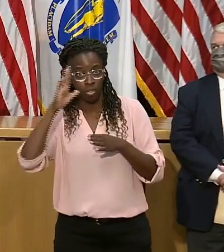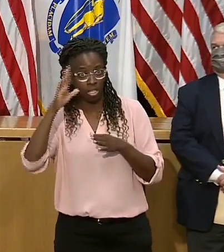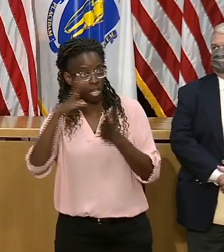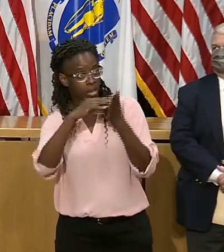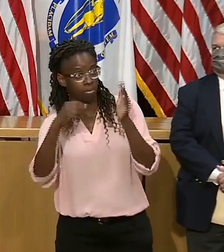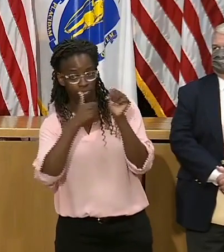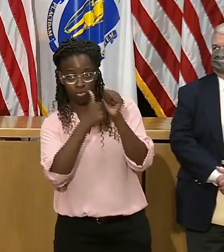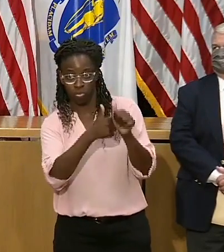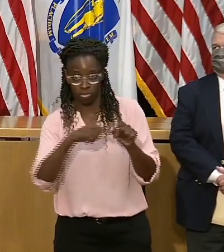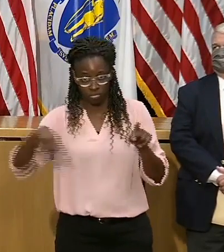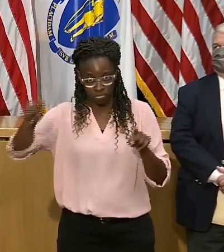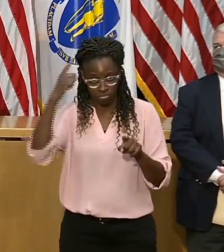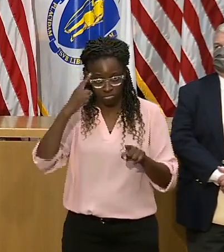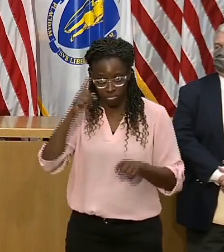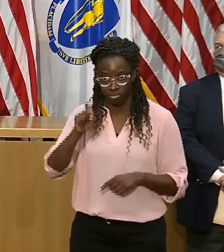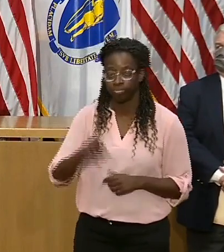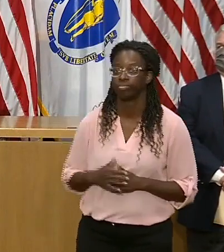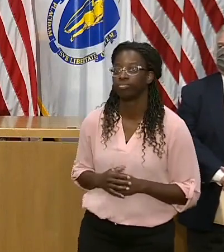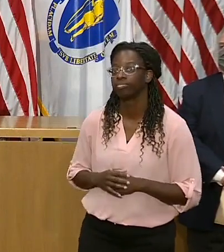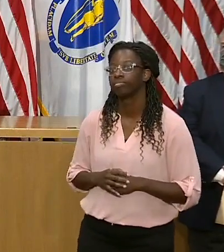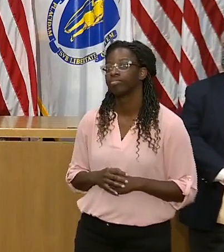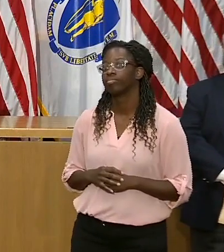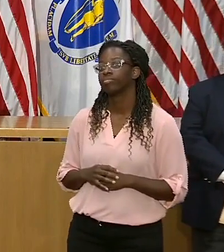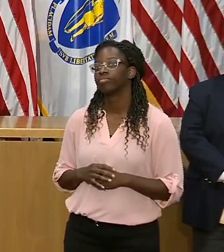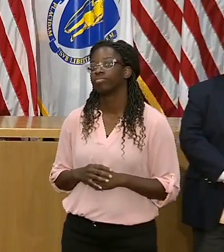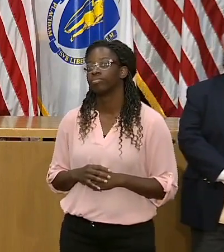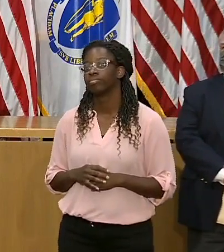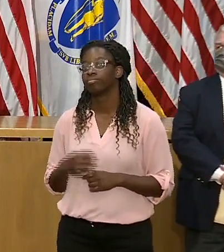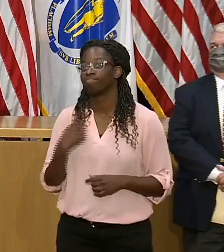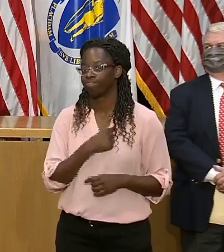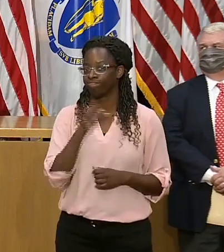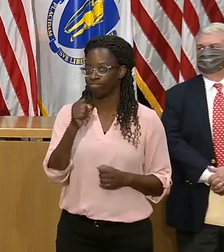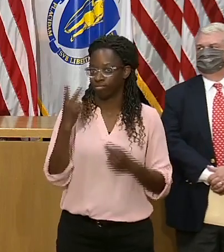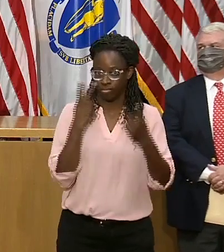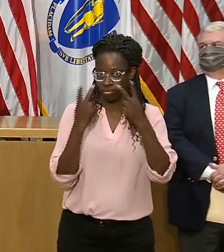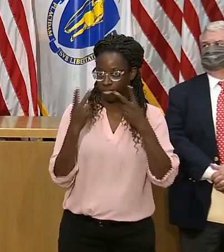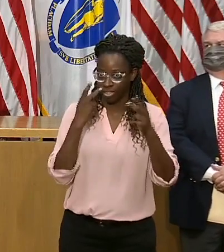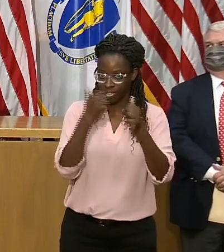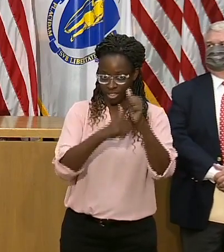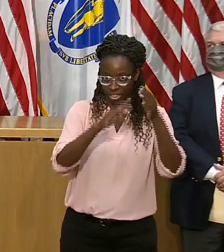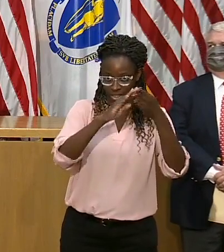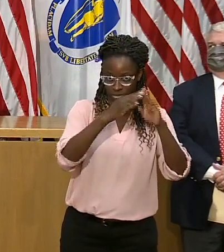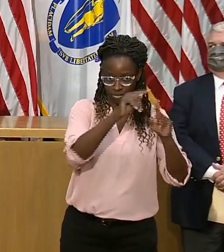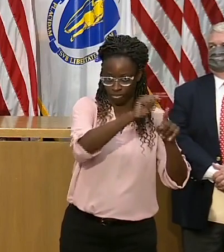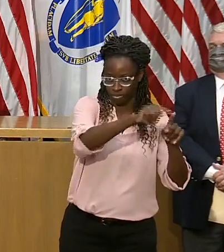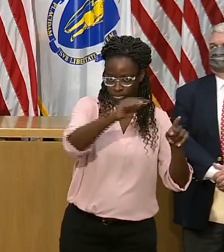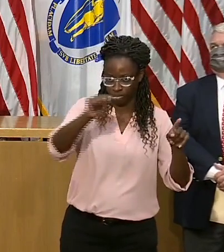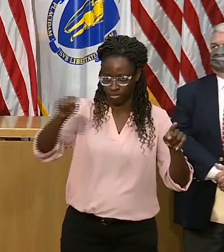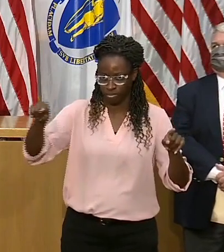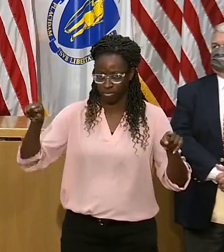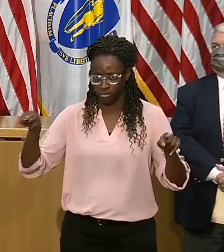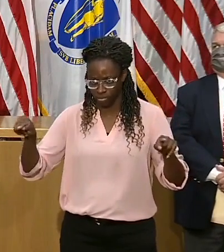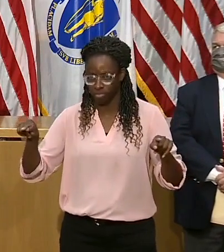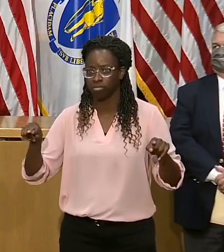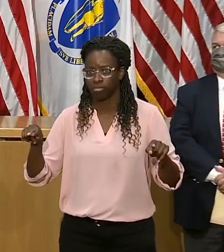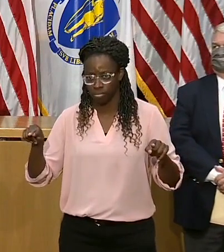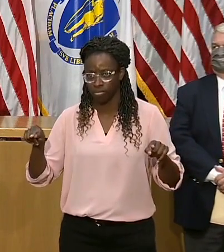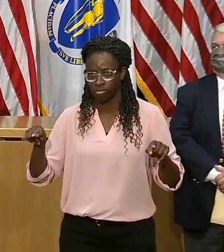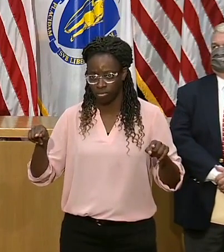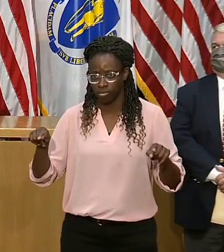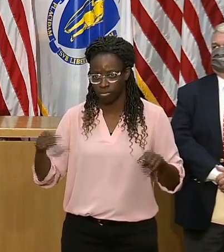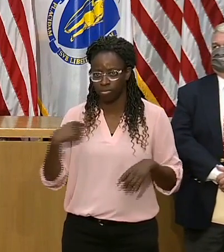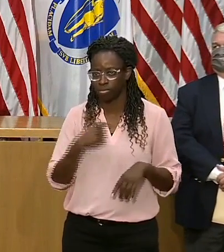life experience and the research with respect to schools is overwhelming at this point that schools are not